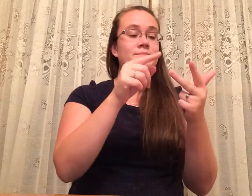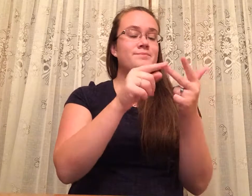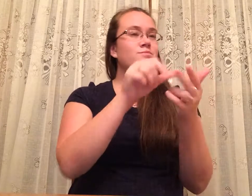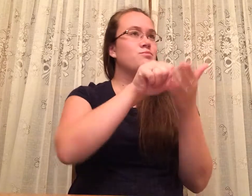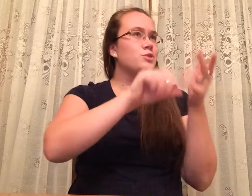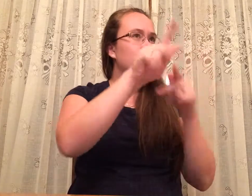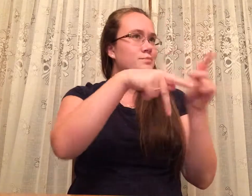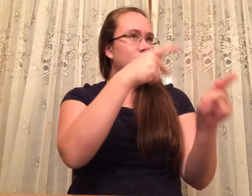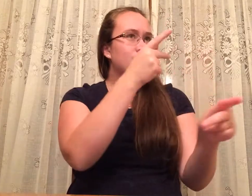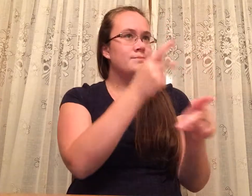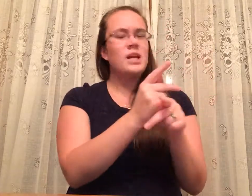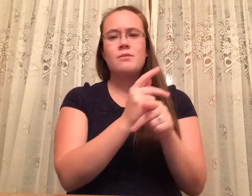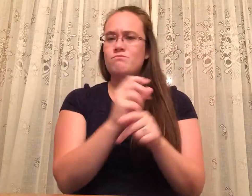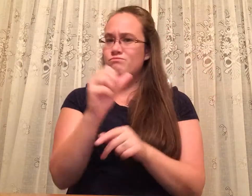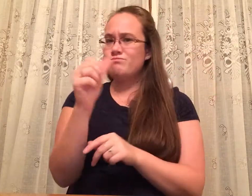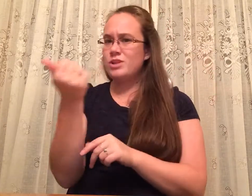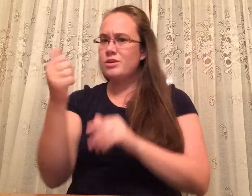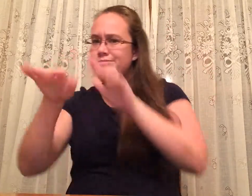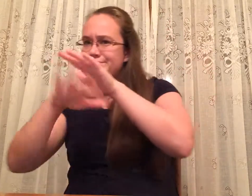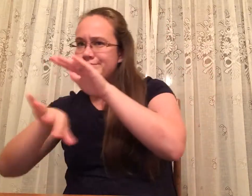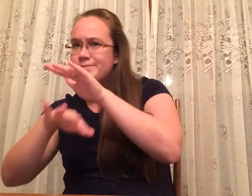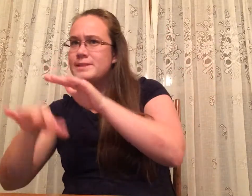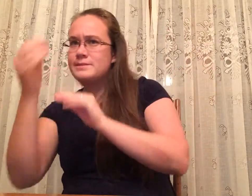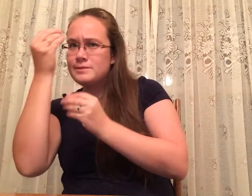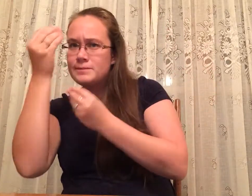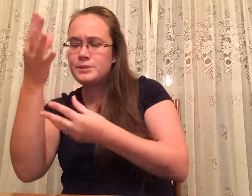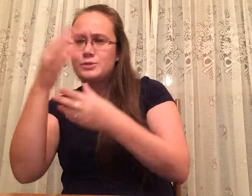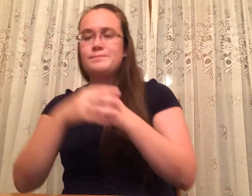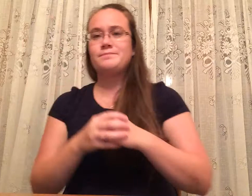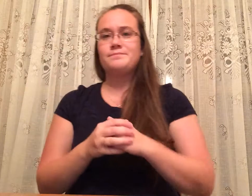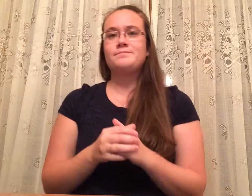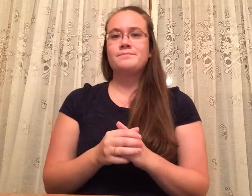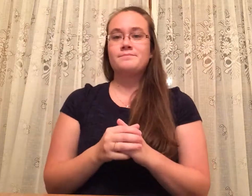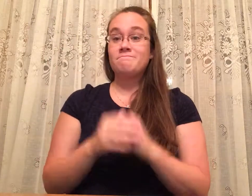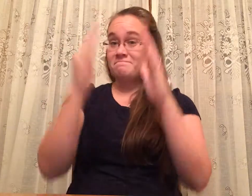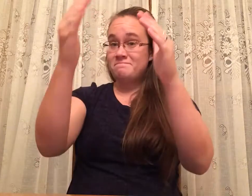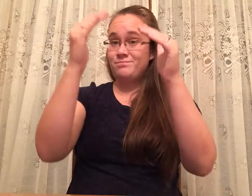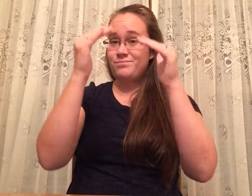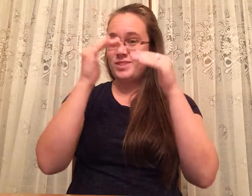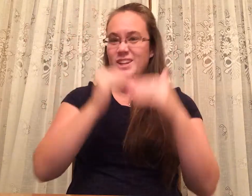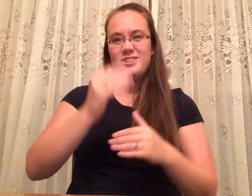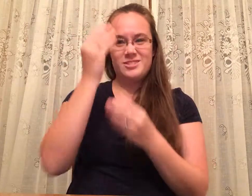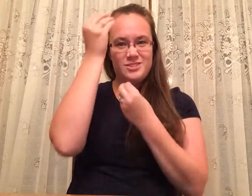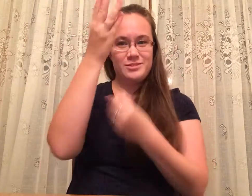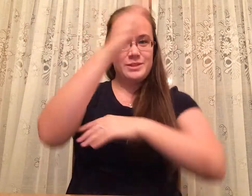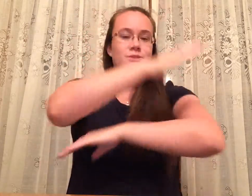number, date of birth, emergency contact, and insurance information. You will then be sent to the information desk, where your family